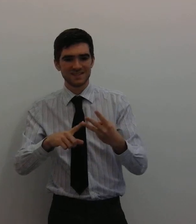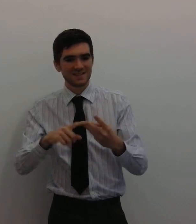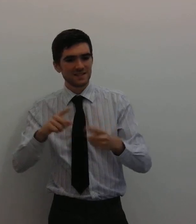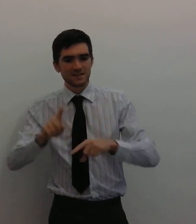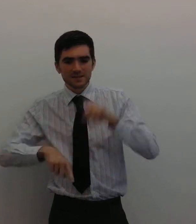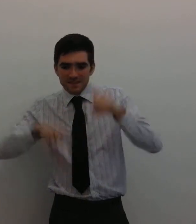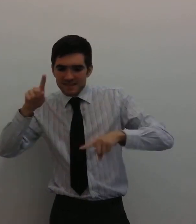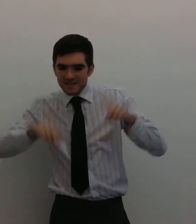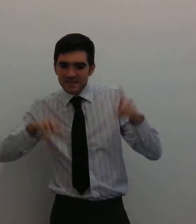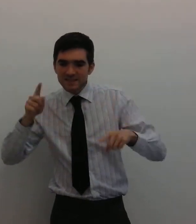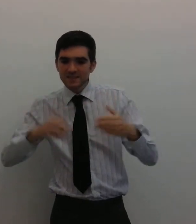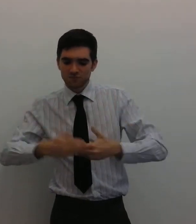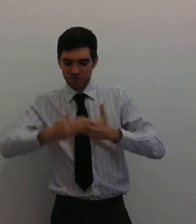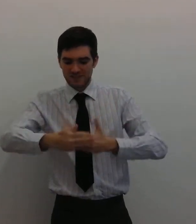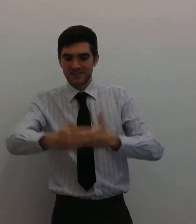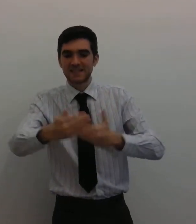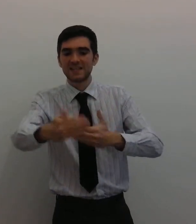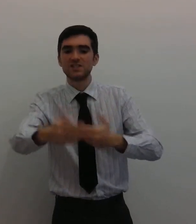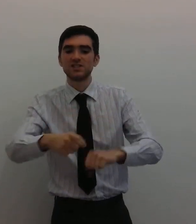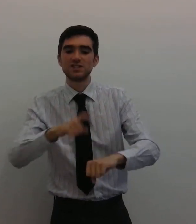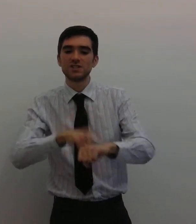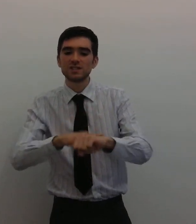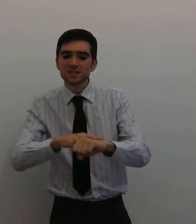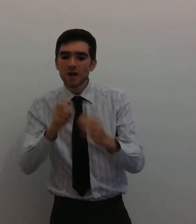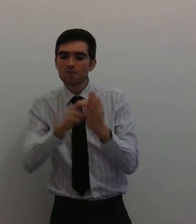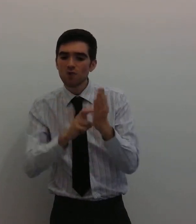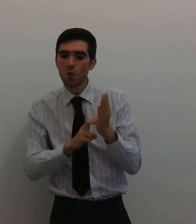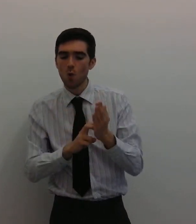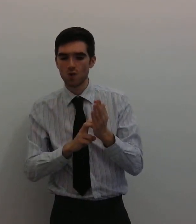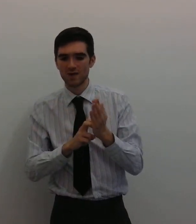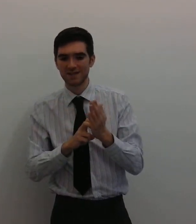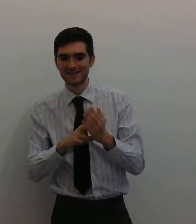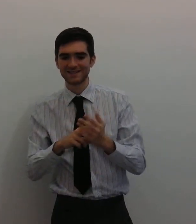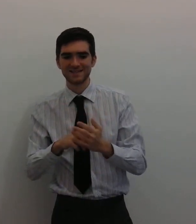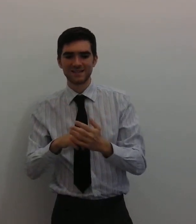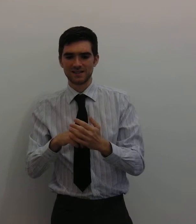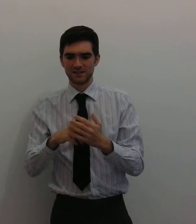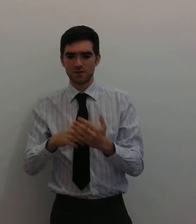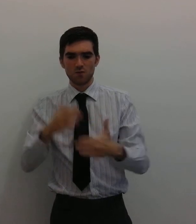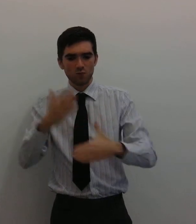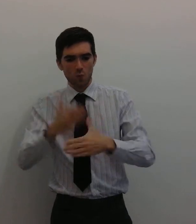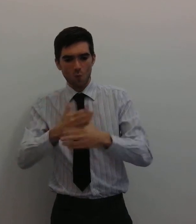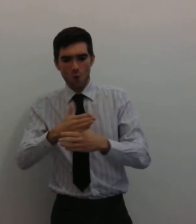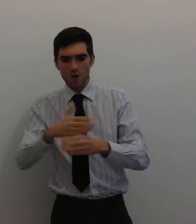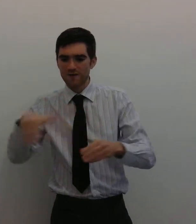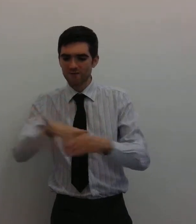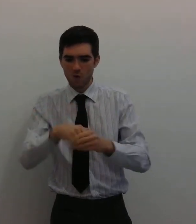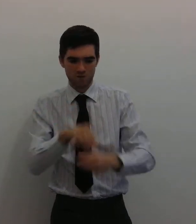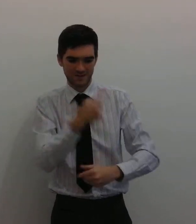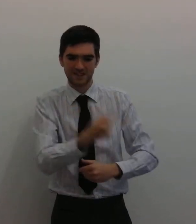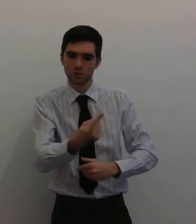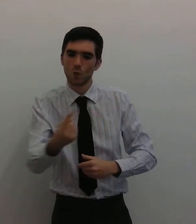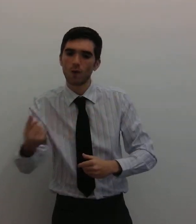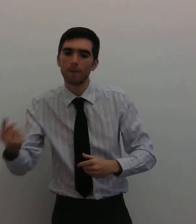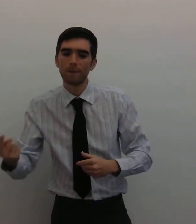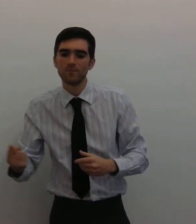recording and what types of work will be applied to each of those different stages. So I'm dealing